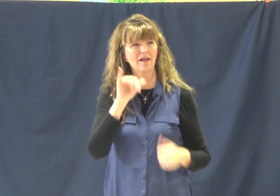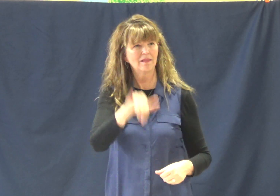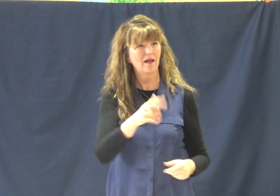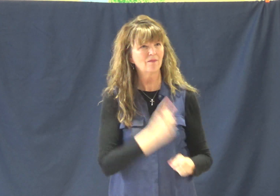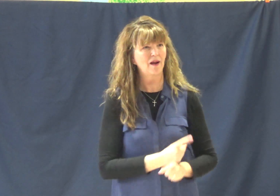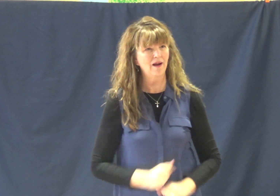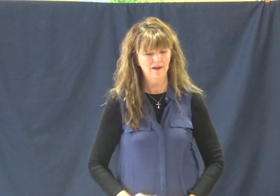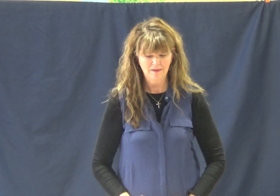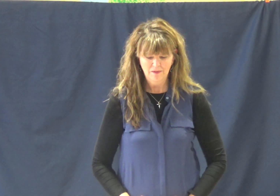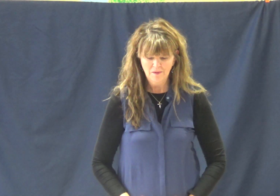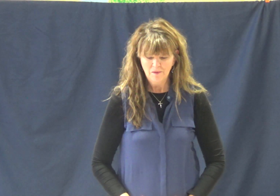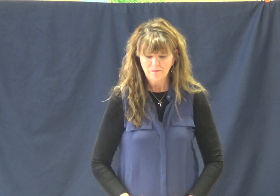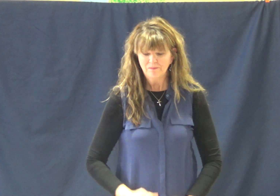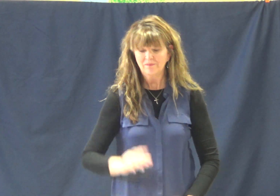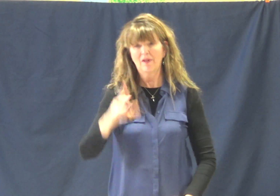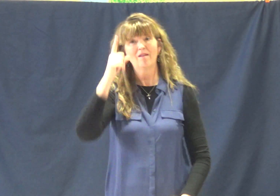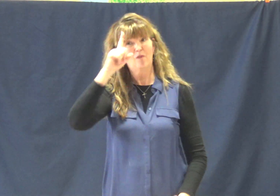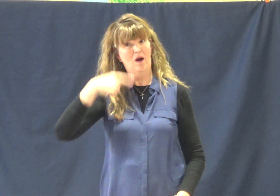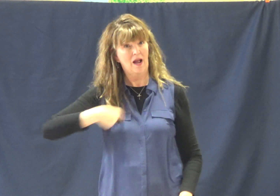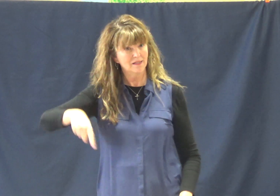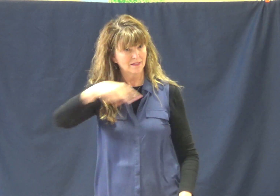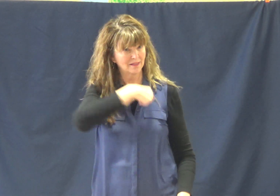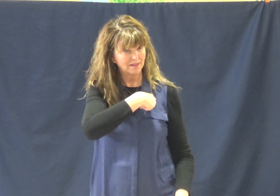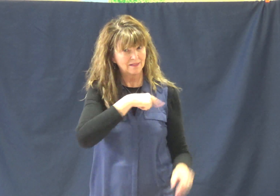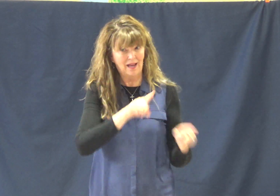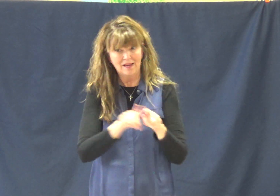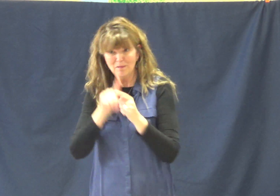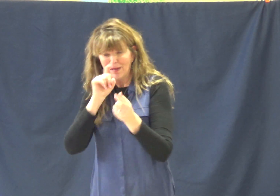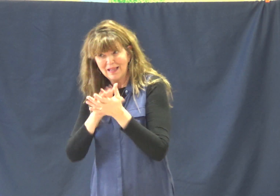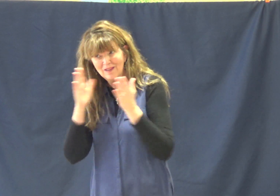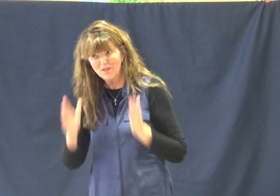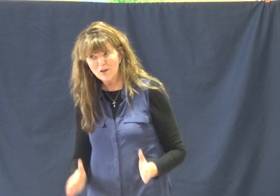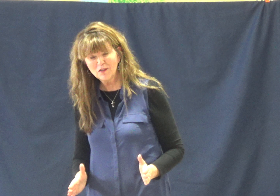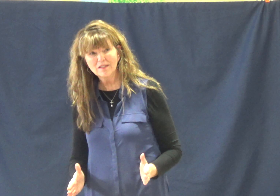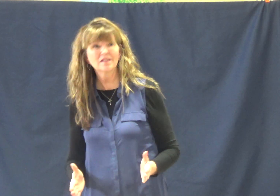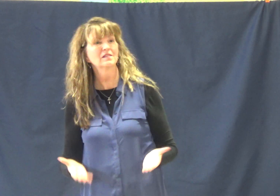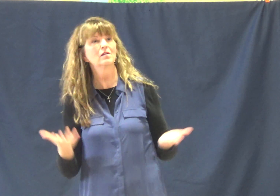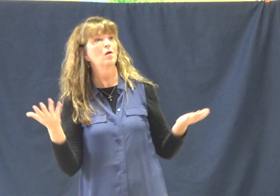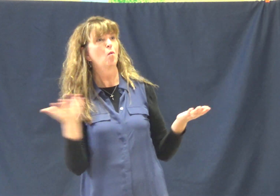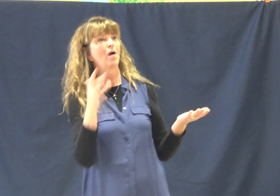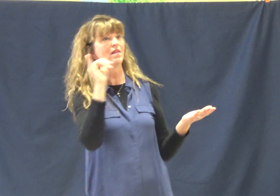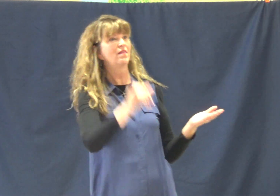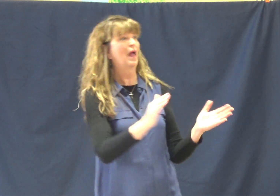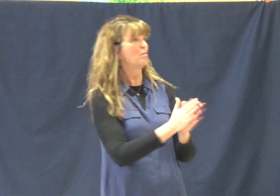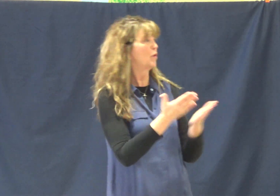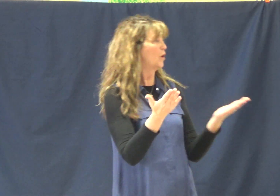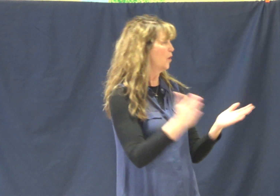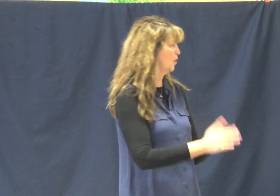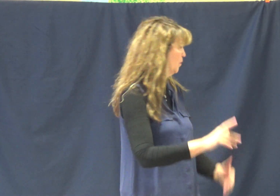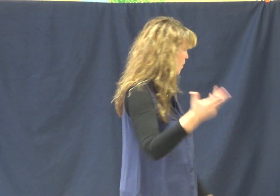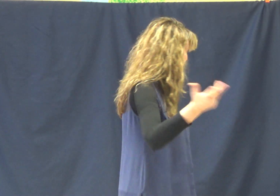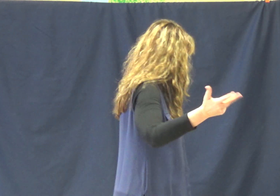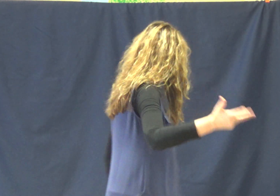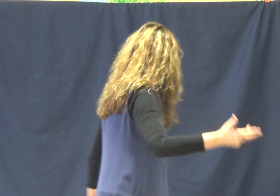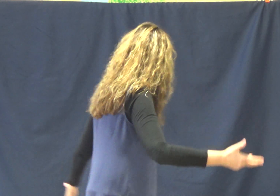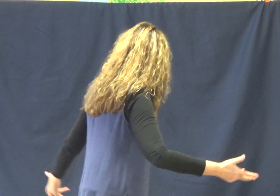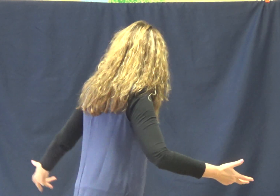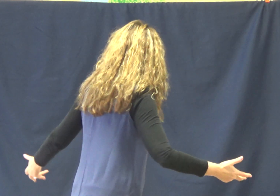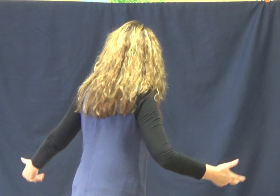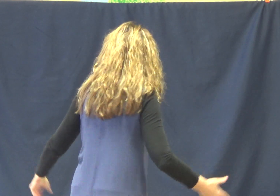and applied to our everyday life, right? And for us, as believers, we have been